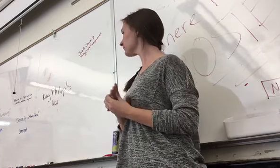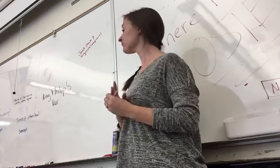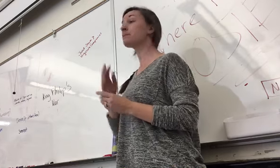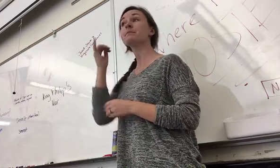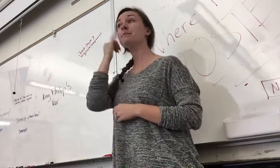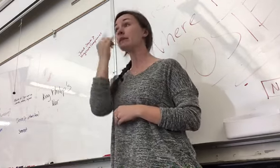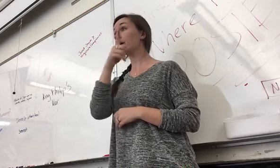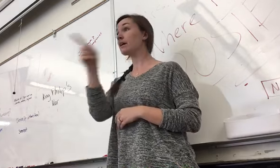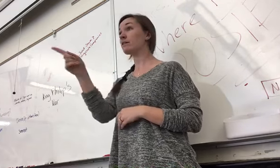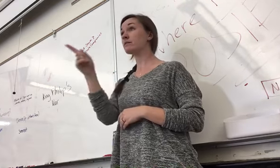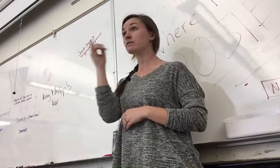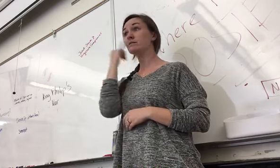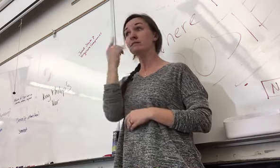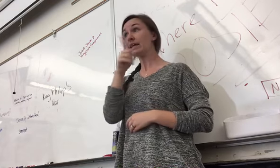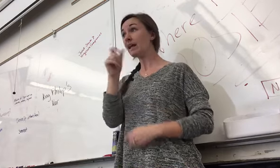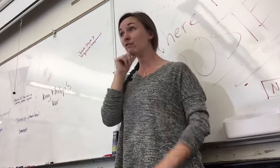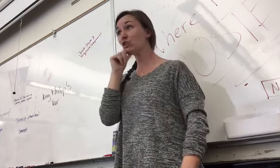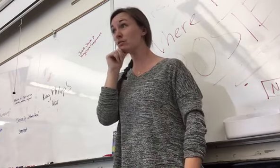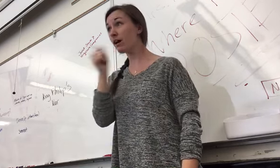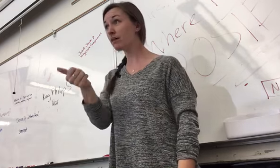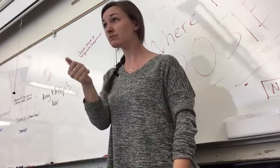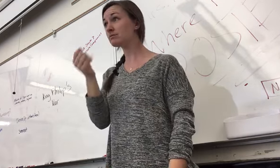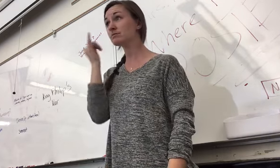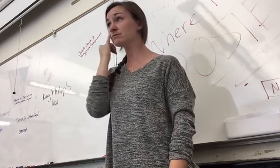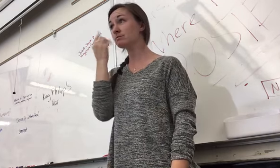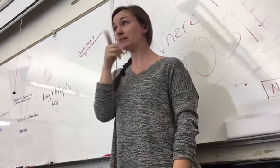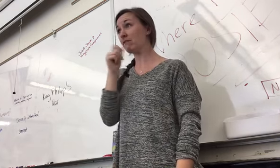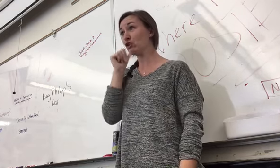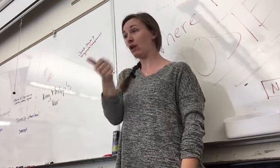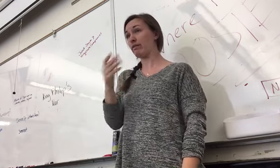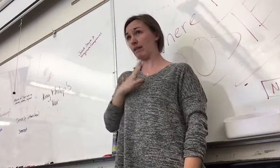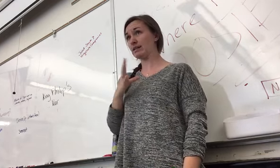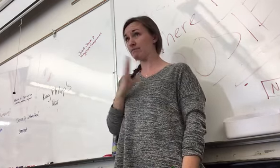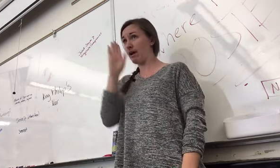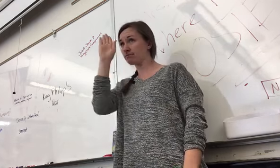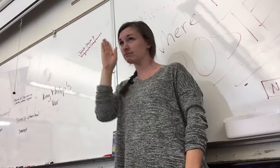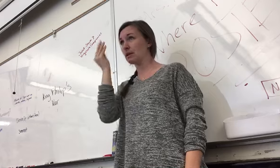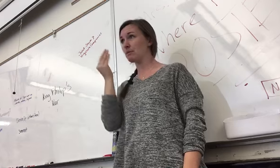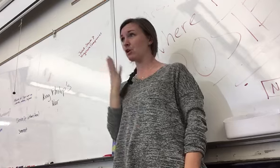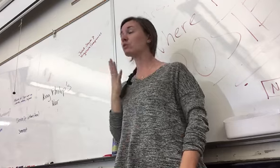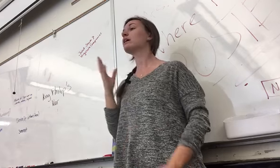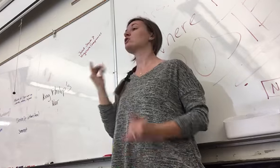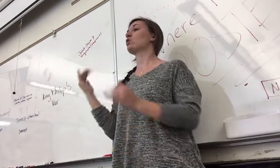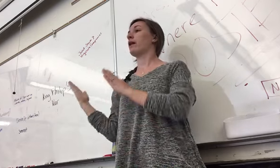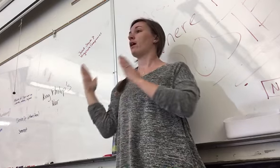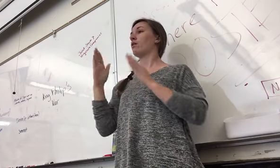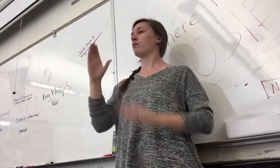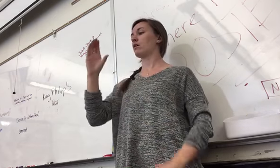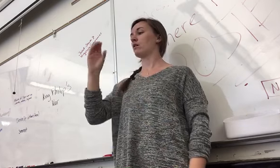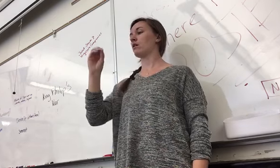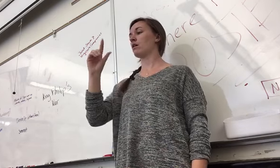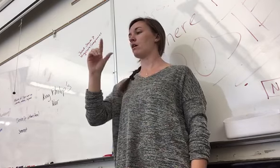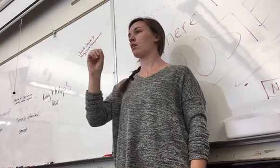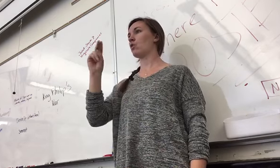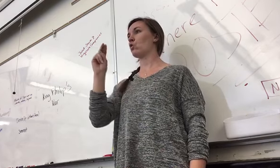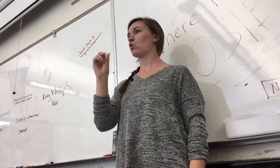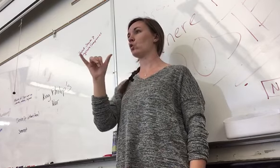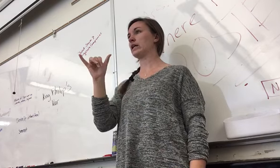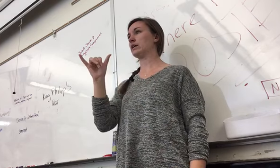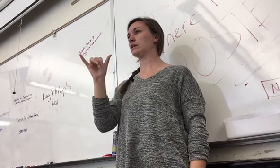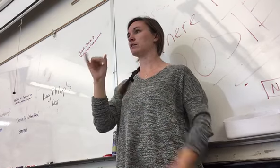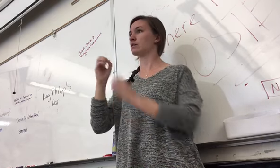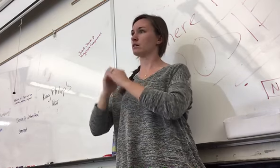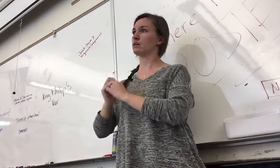if you're not, you raise your hand. Okay. So now we're going to head into the colonies. So we will start